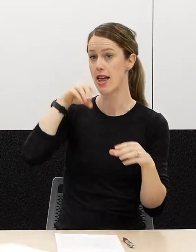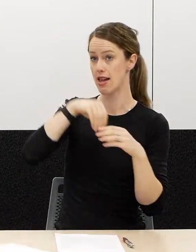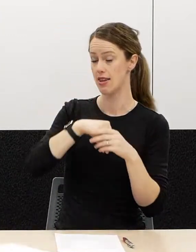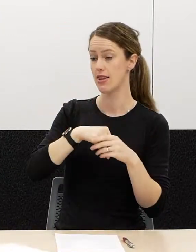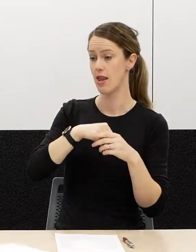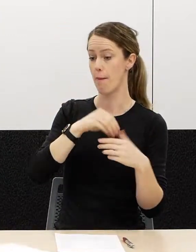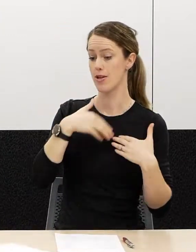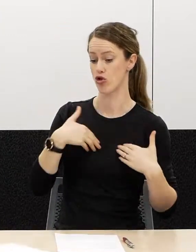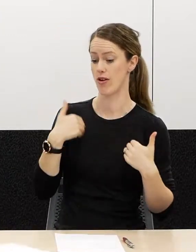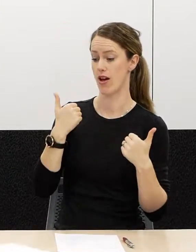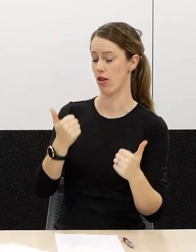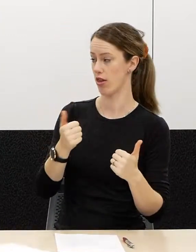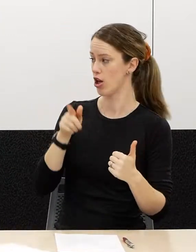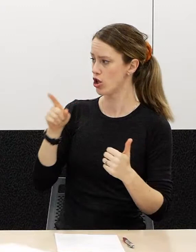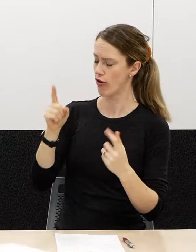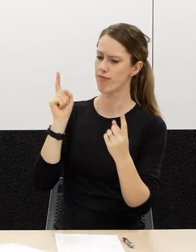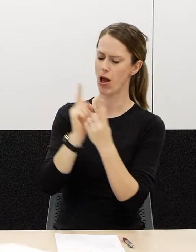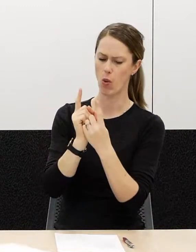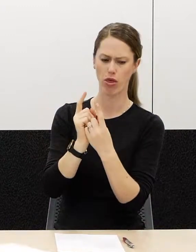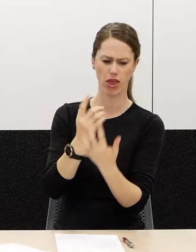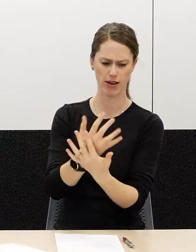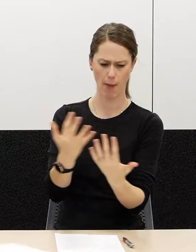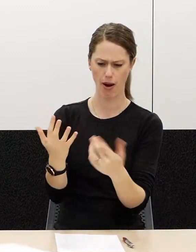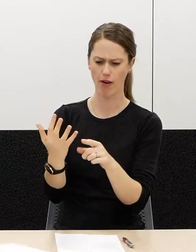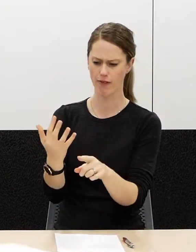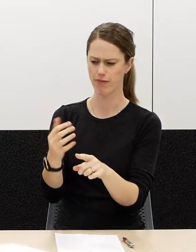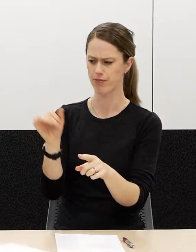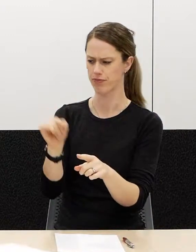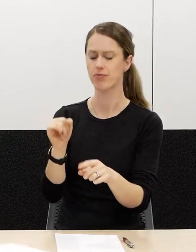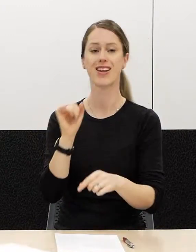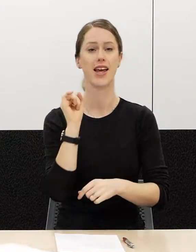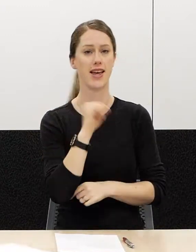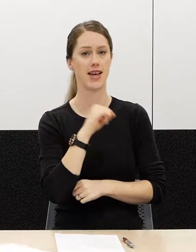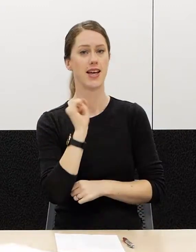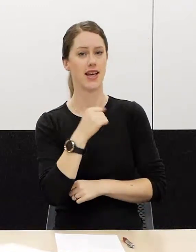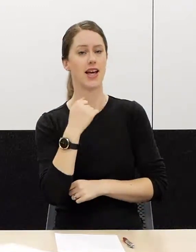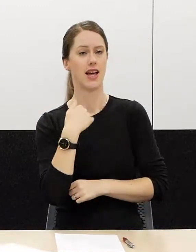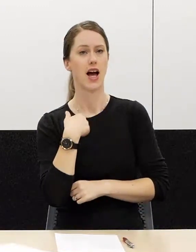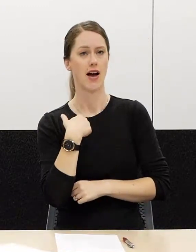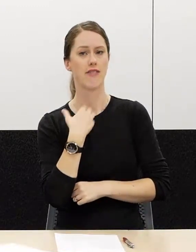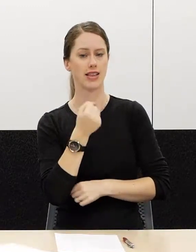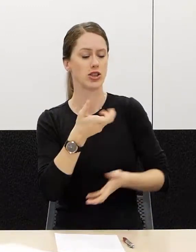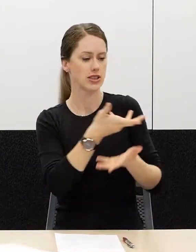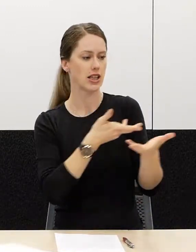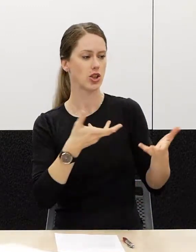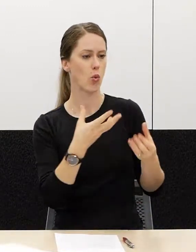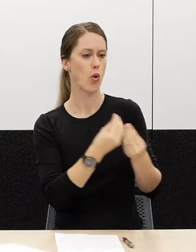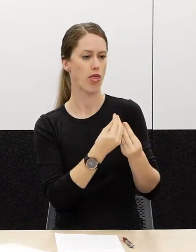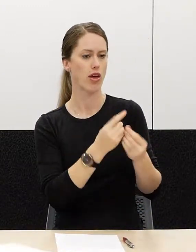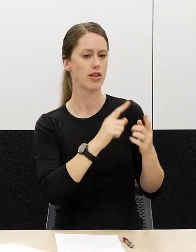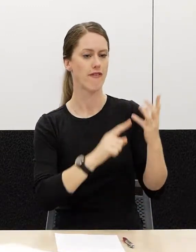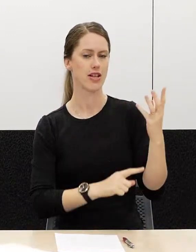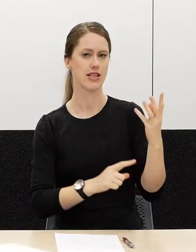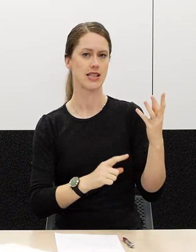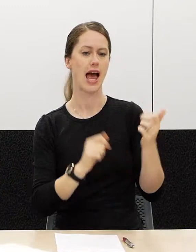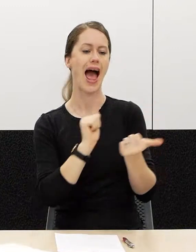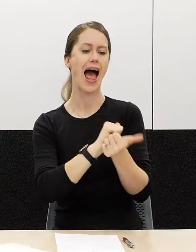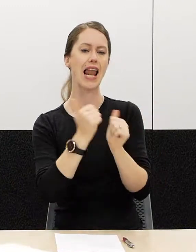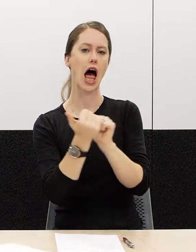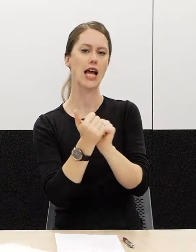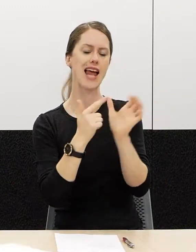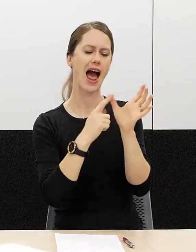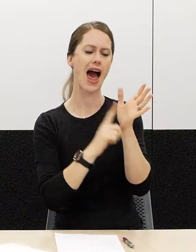ministry. Yep. You've met with a number of That's groups. Right. I've had some discussion with a number of allied health